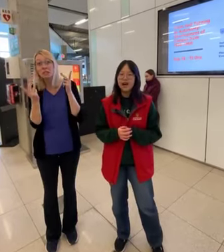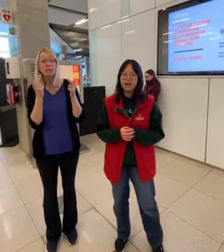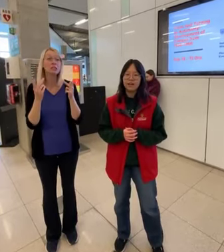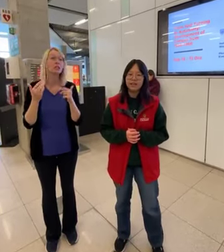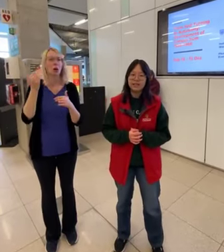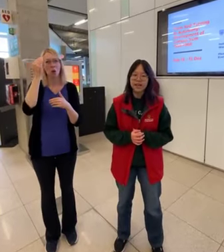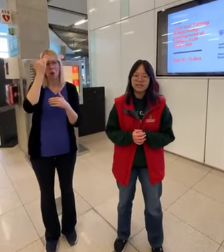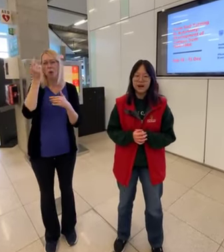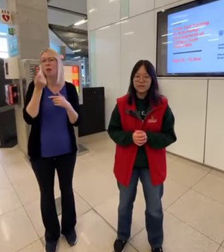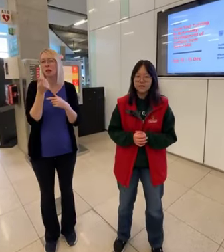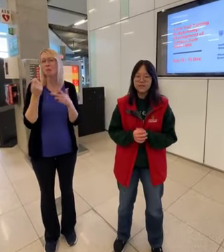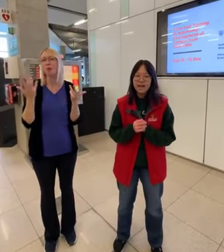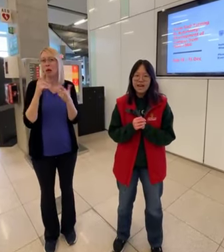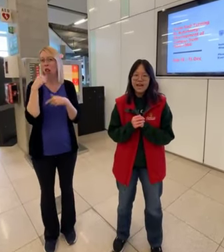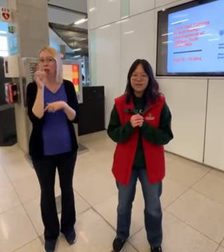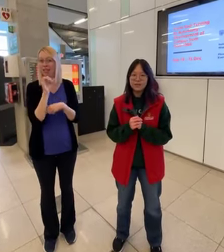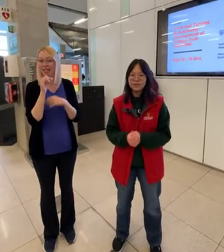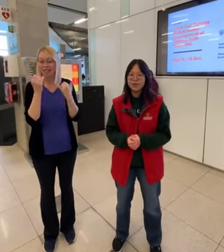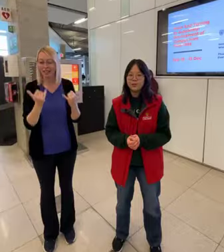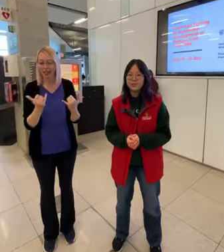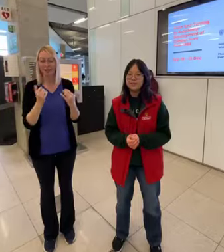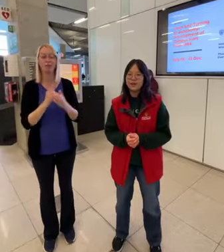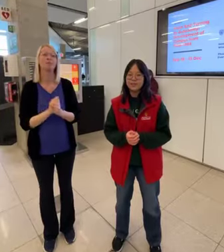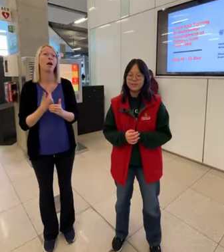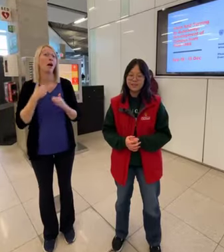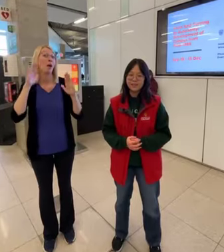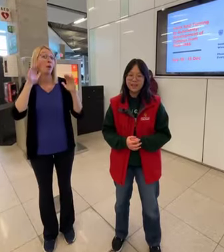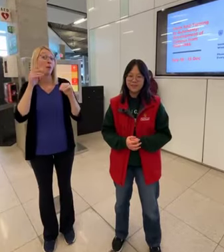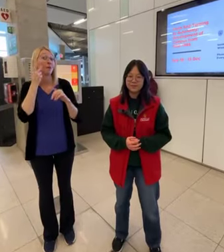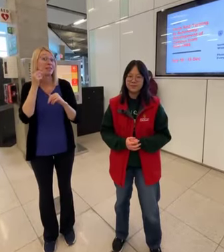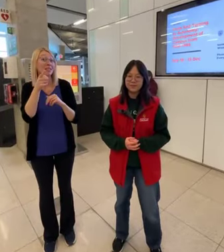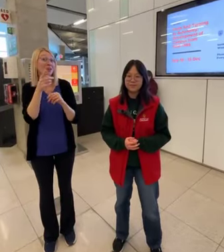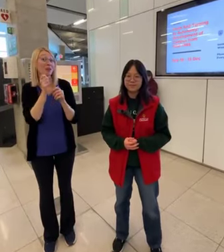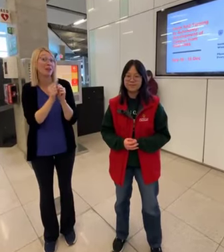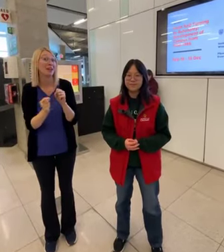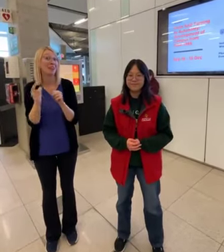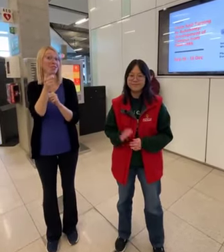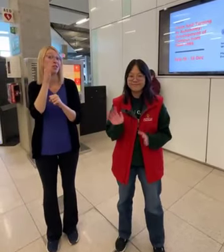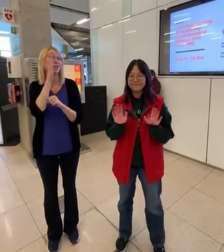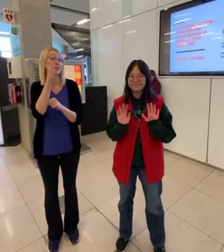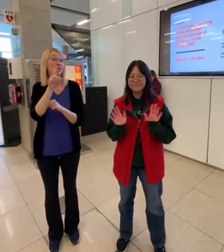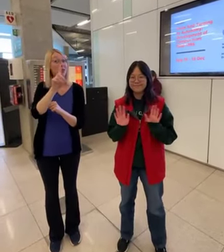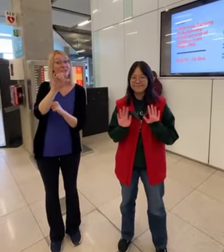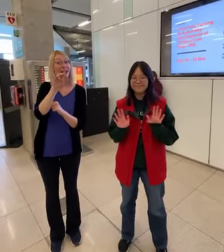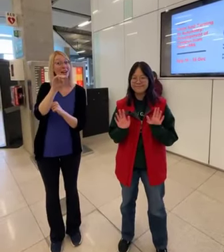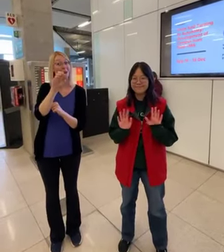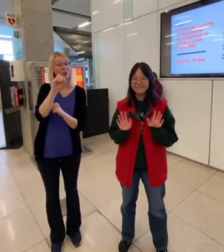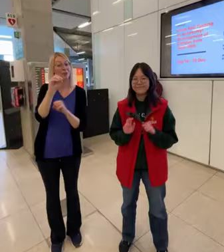things our campus has to offer. And we really hope to see you as a future dino soon.